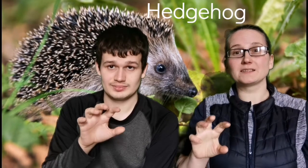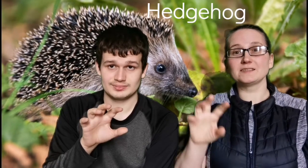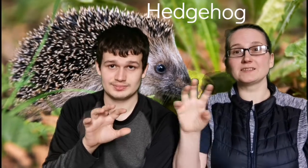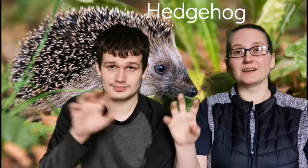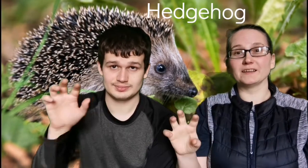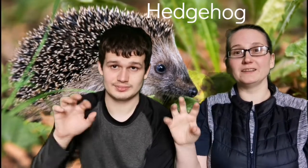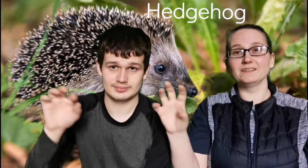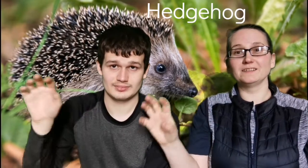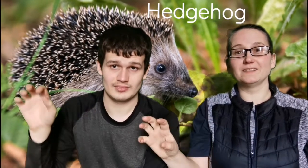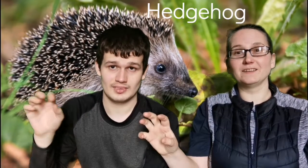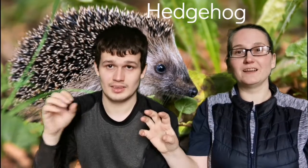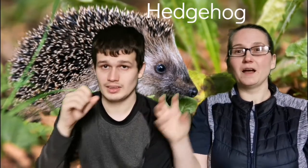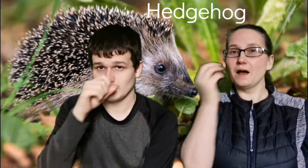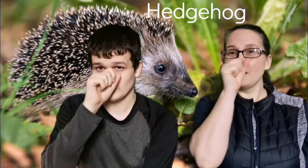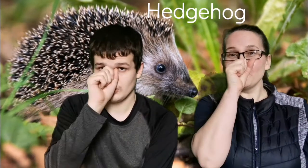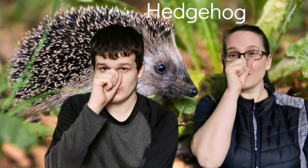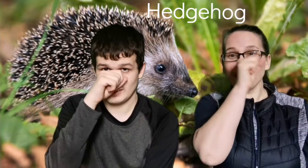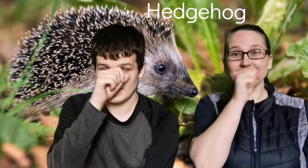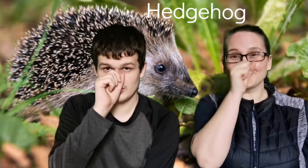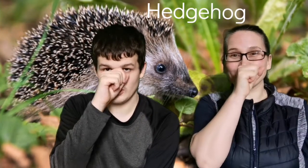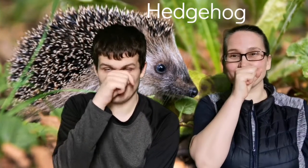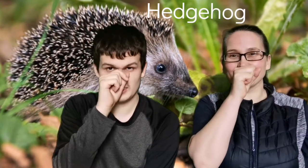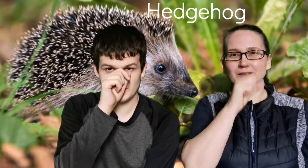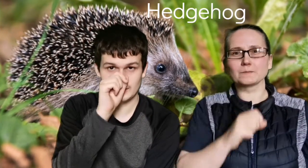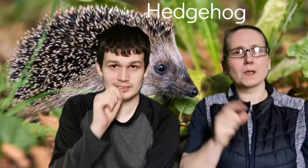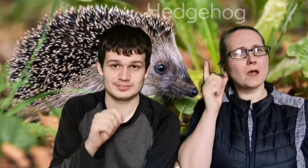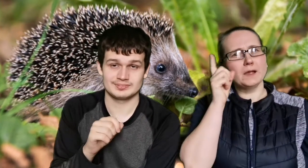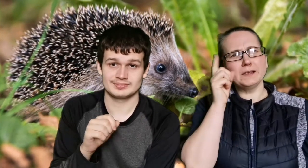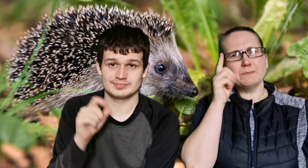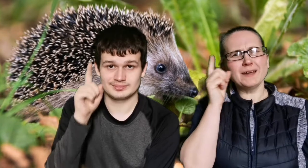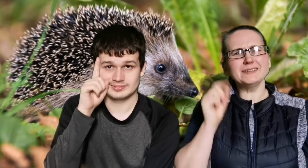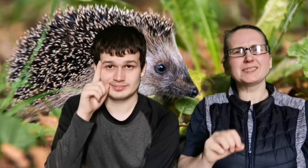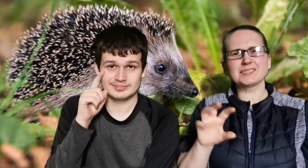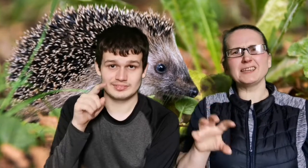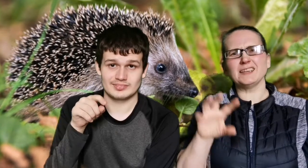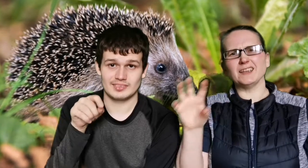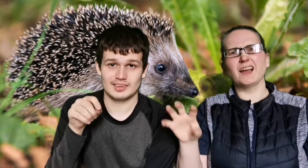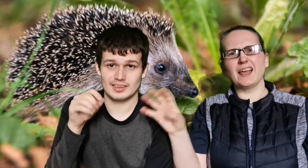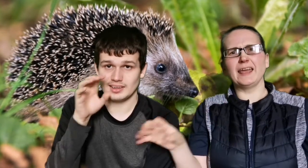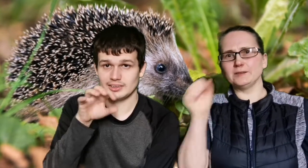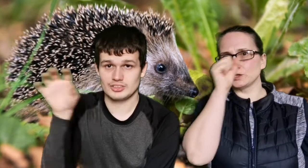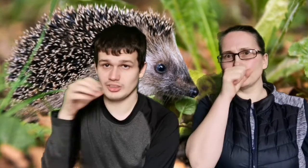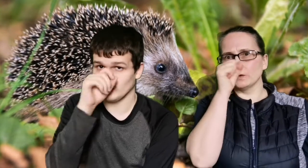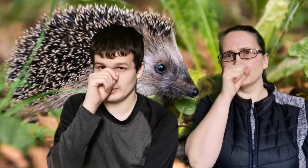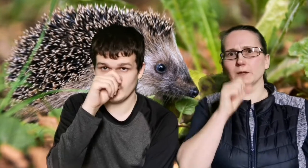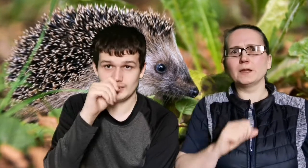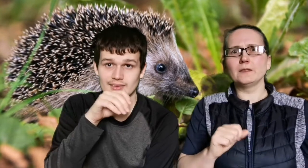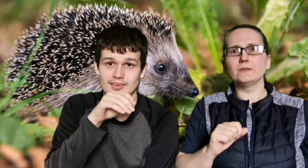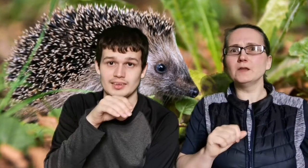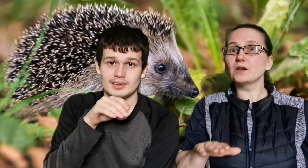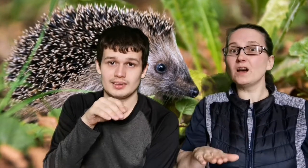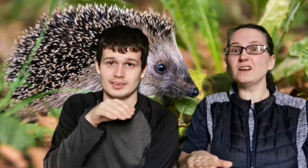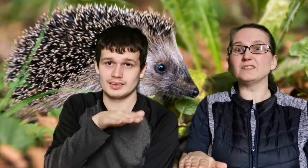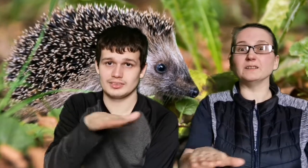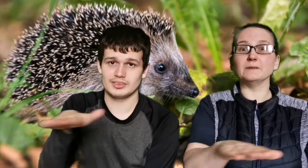the sign for Hedgehog. You might see a hedgehog in the garden.